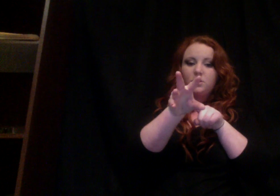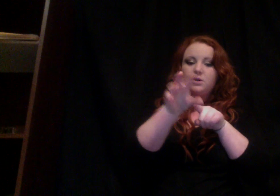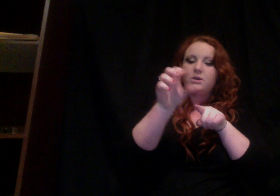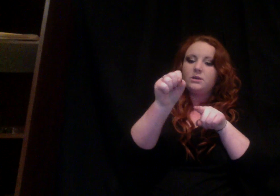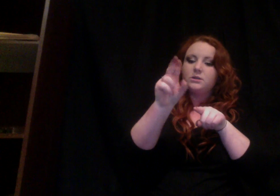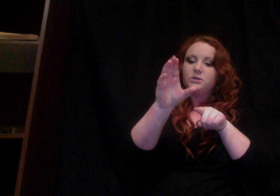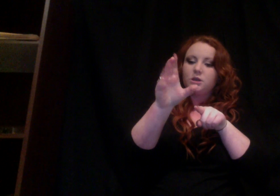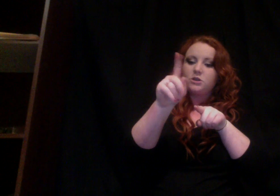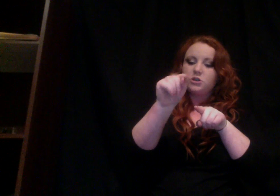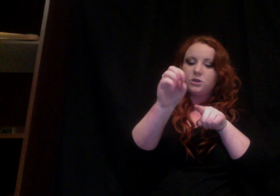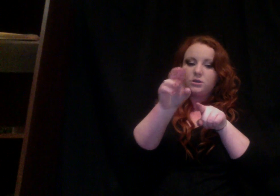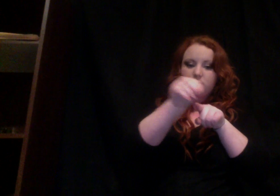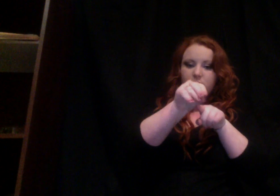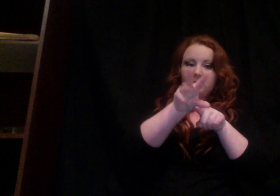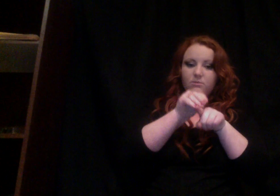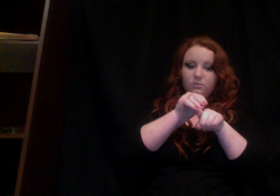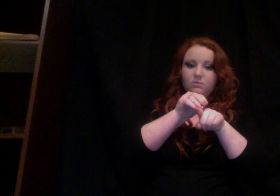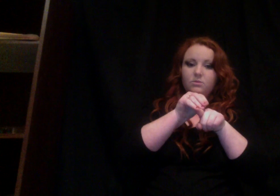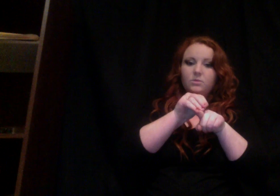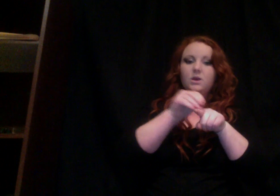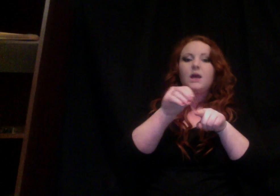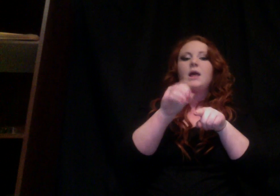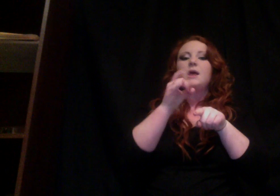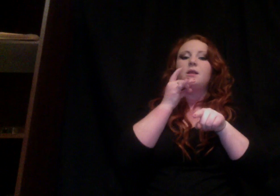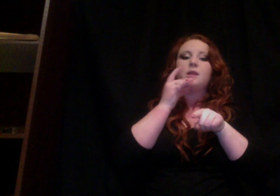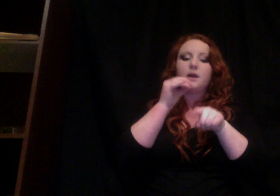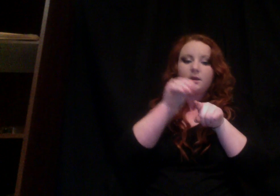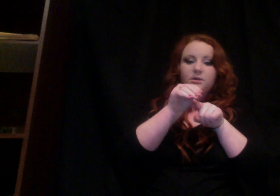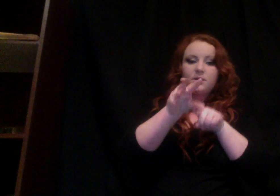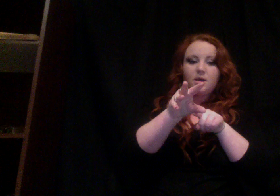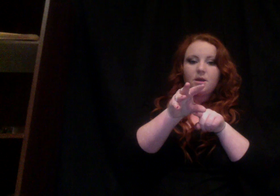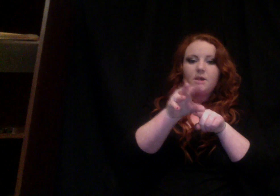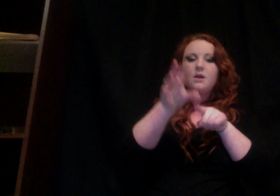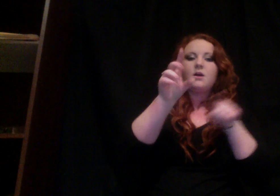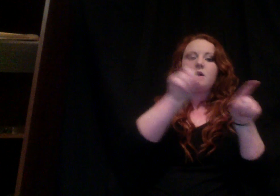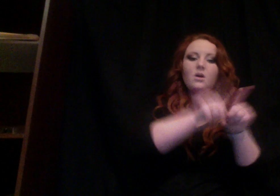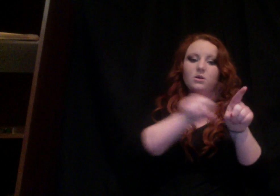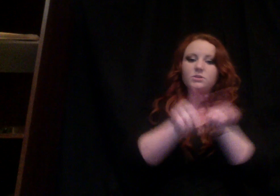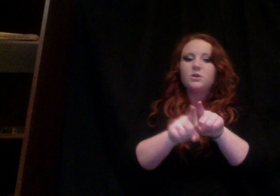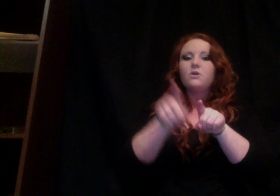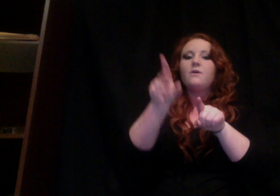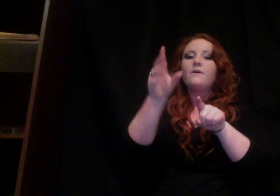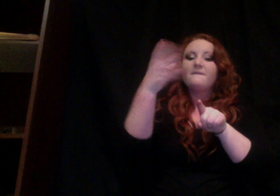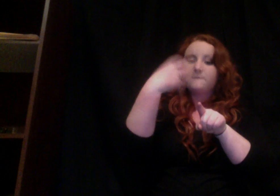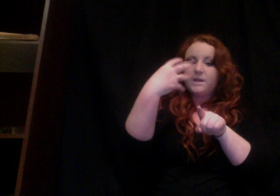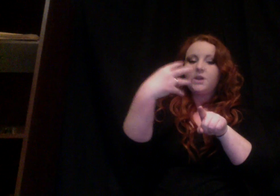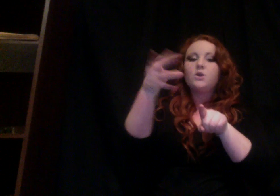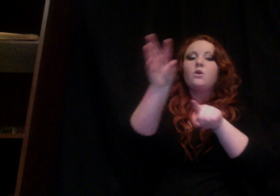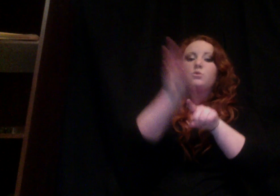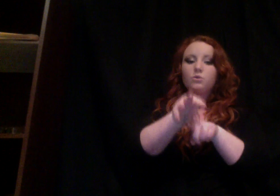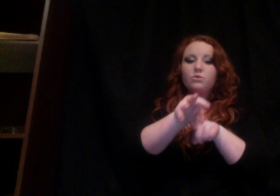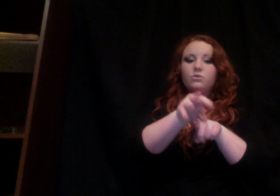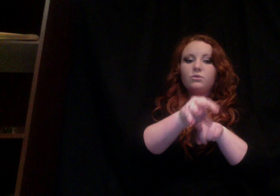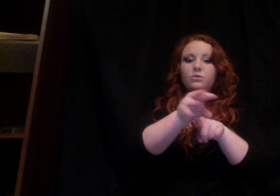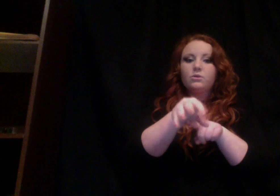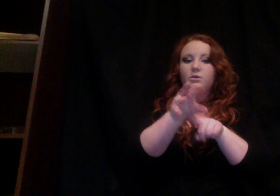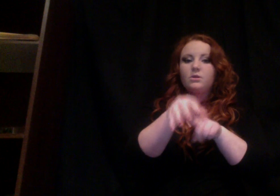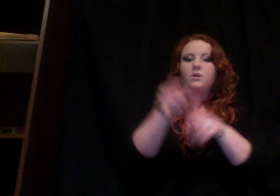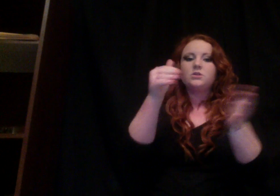also a very bright light. There is a video chip on the end of the scope. So the physician is actually watching on